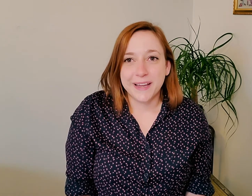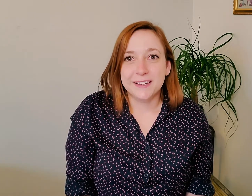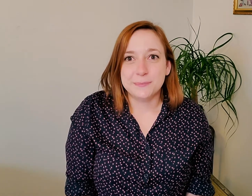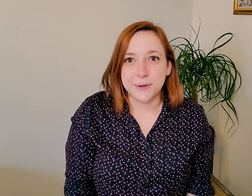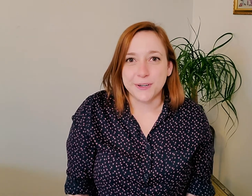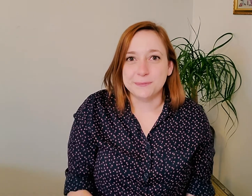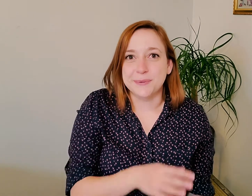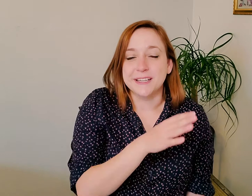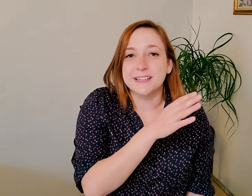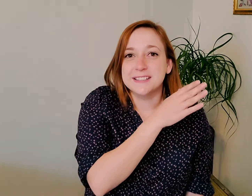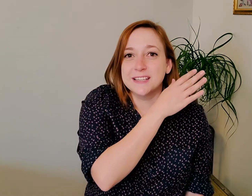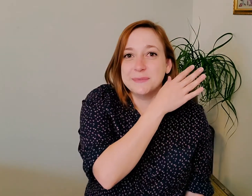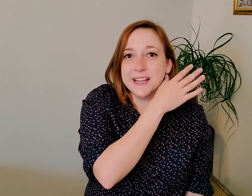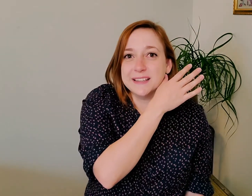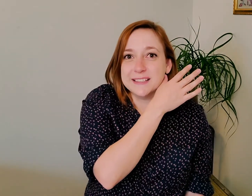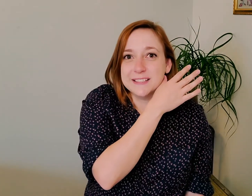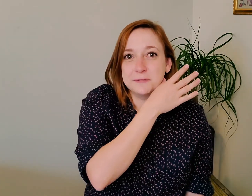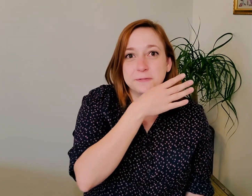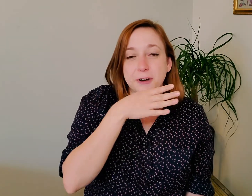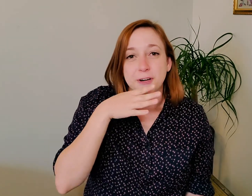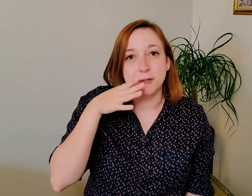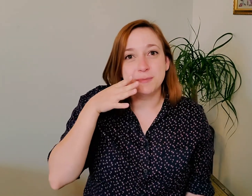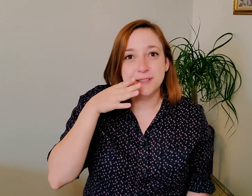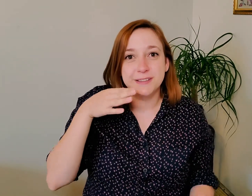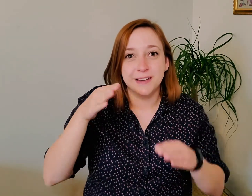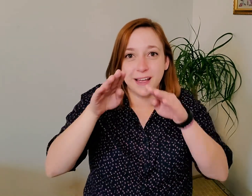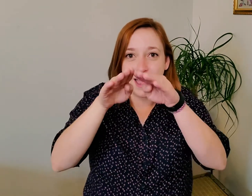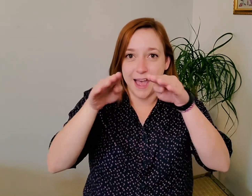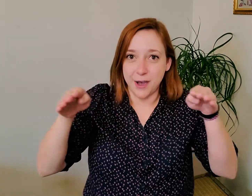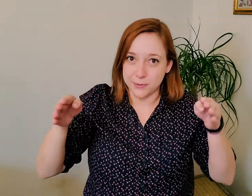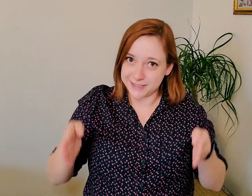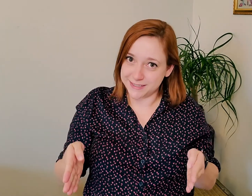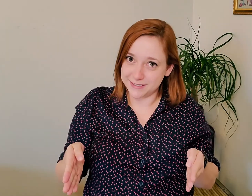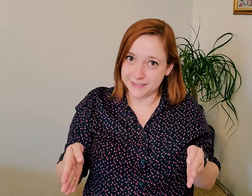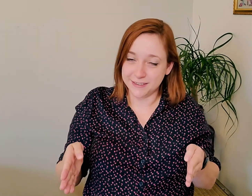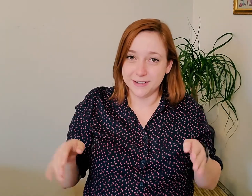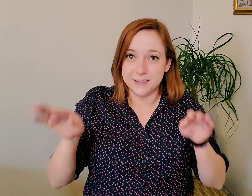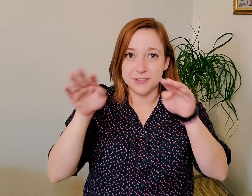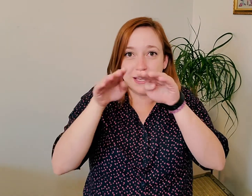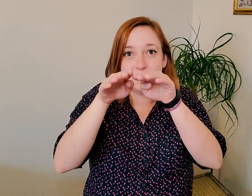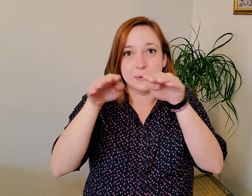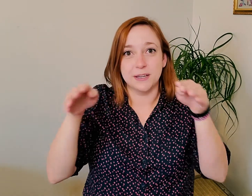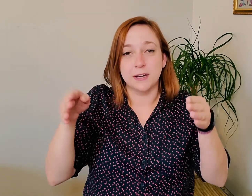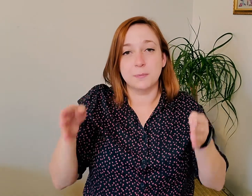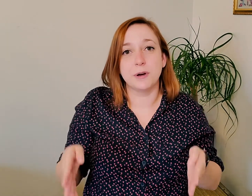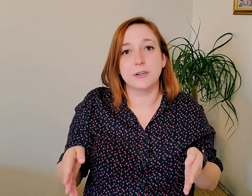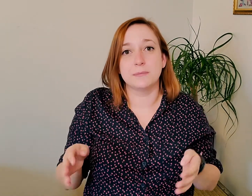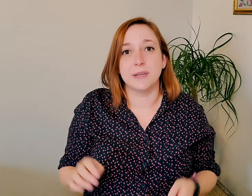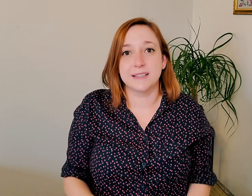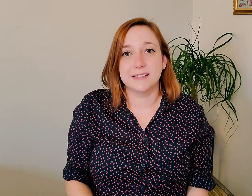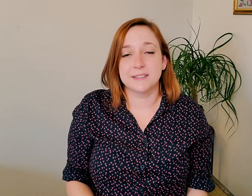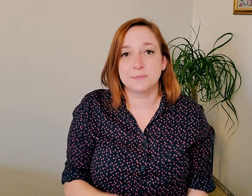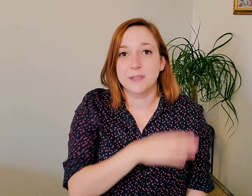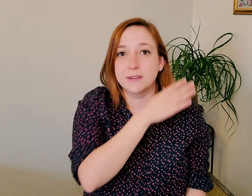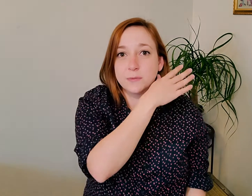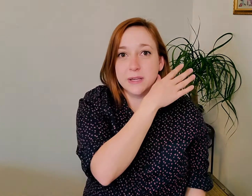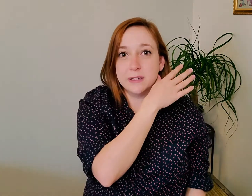a barn, but it's gonna be like this. Farm house. So that's what a barn means. We connect the